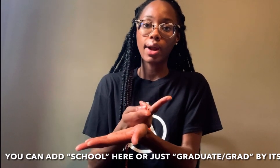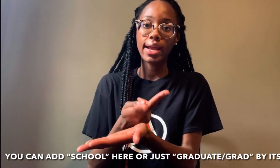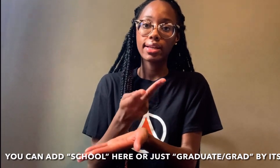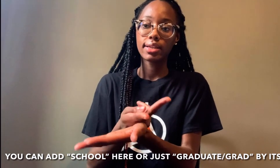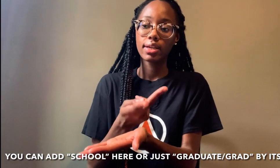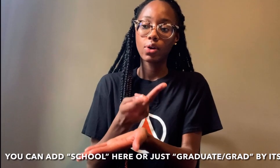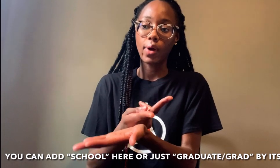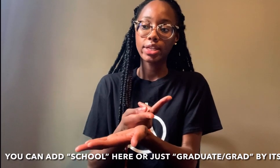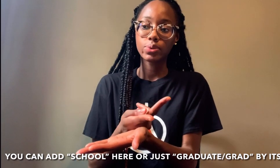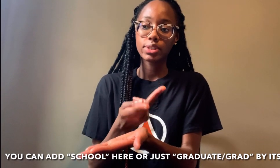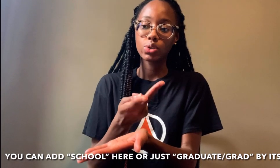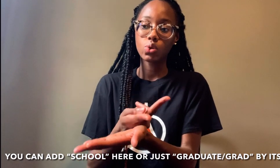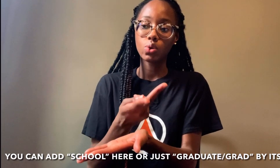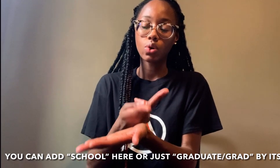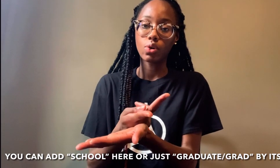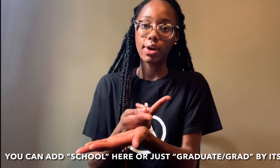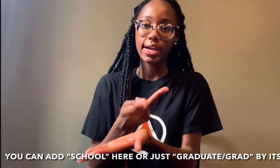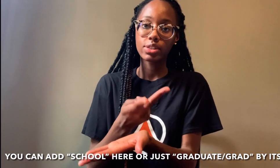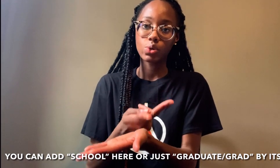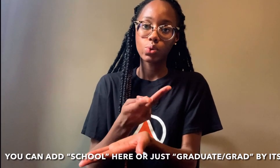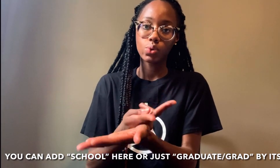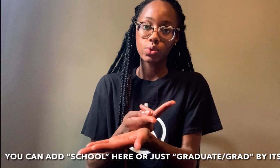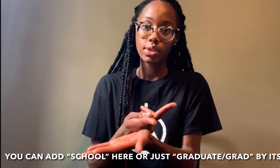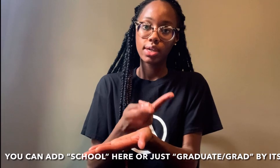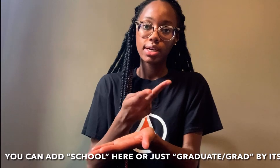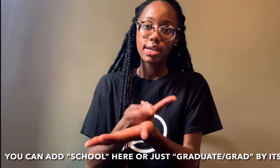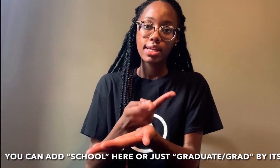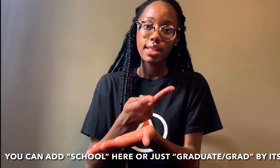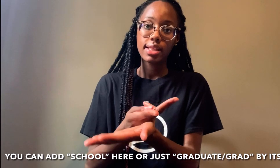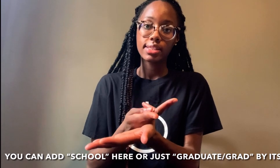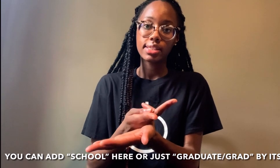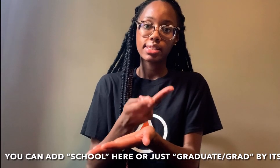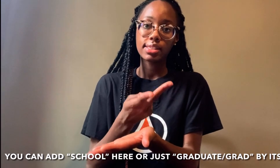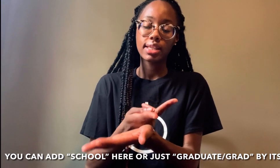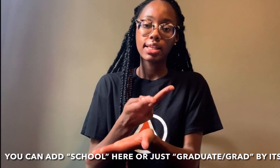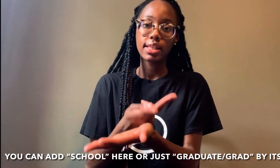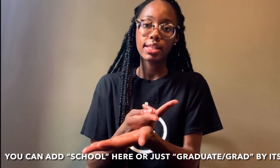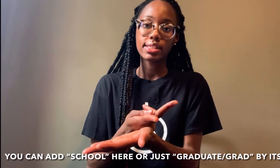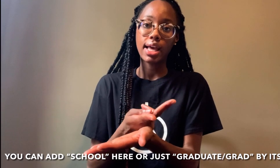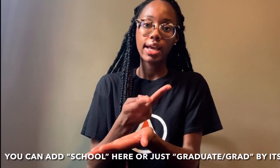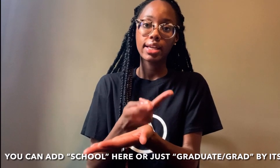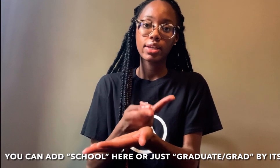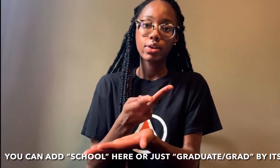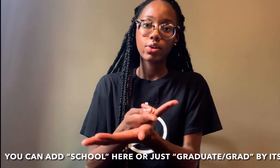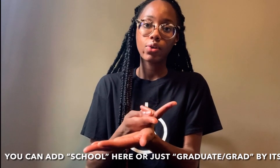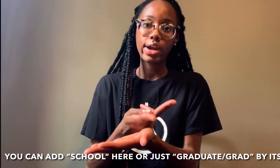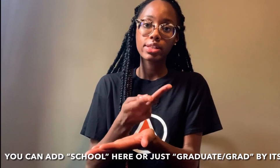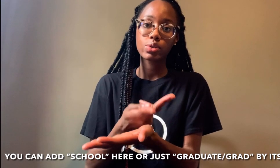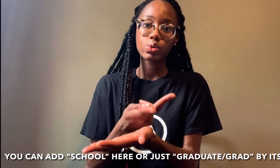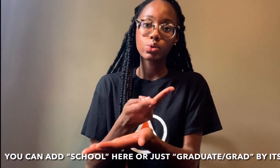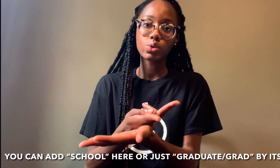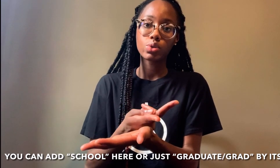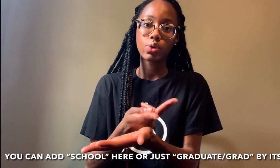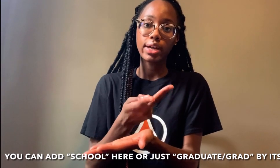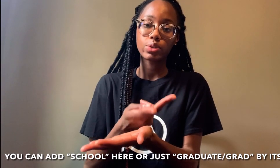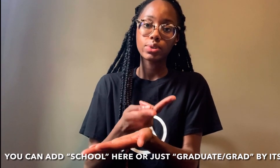grad. Graduate school or grad school. This is the sign. Grad school, graduate